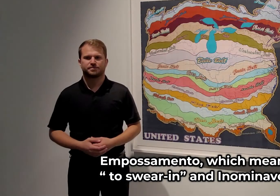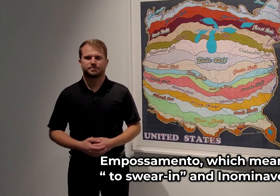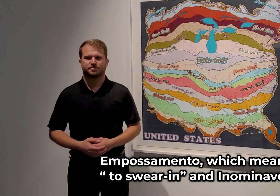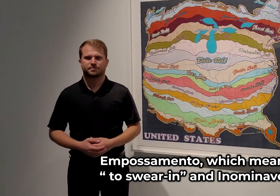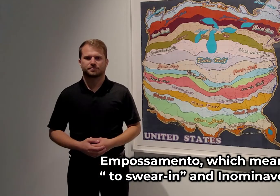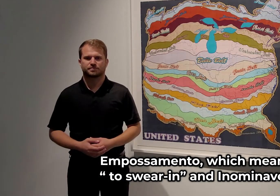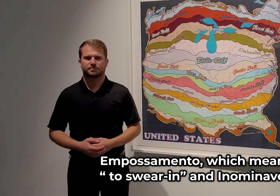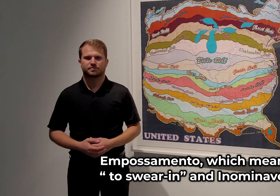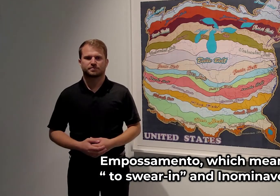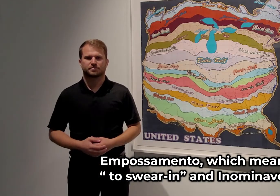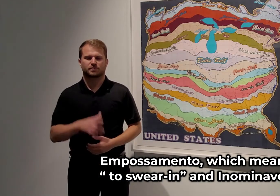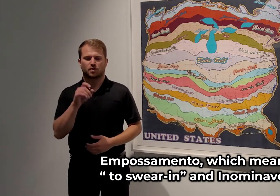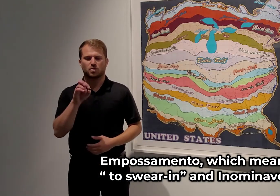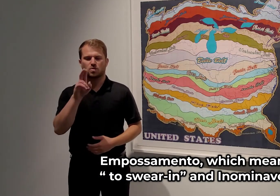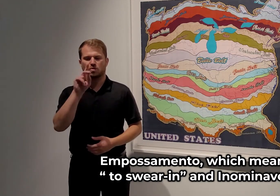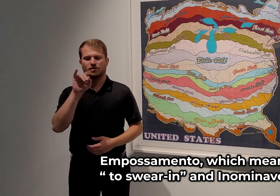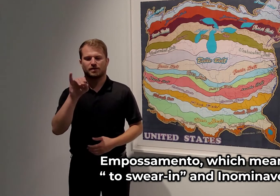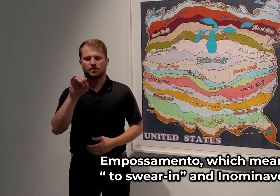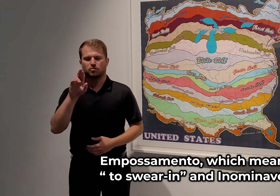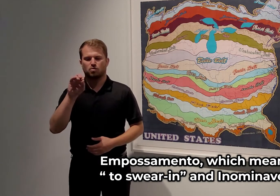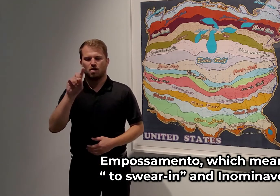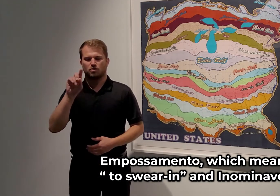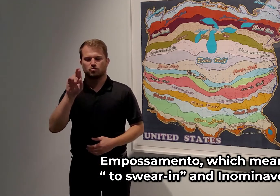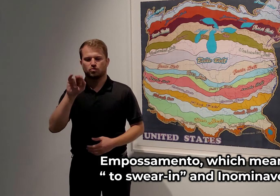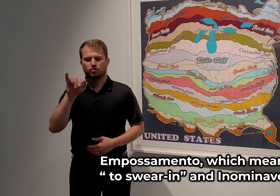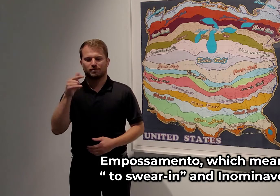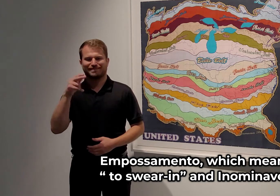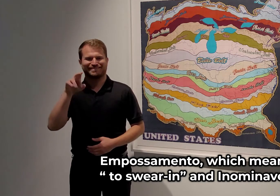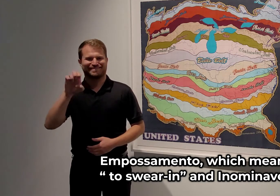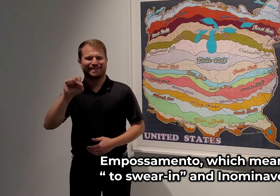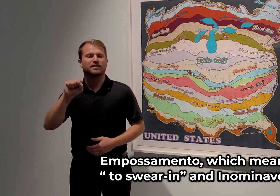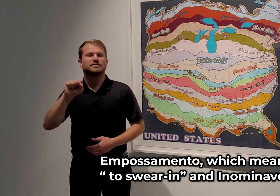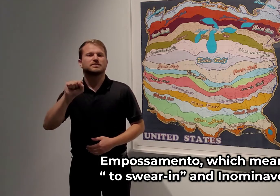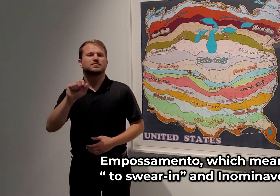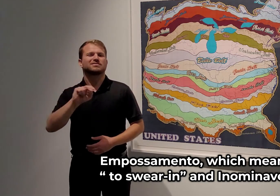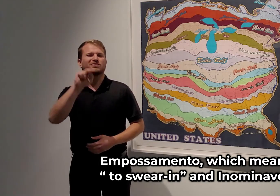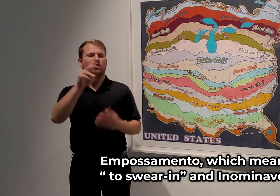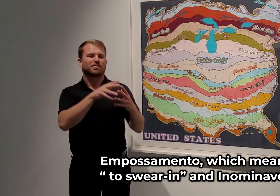Lourdes Rodriguez created this map of the United States with ink on paper.